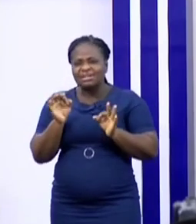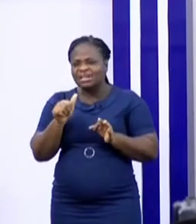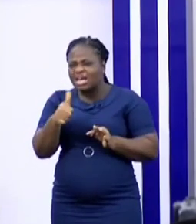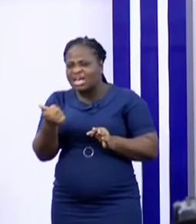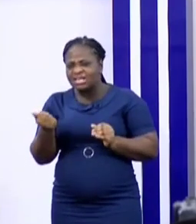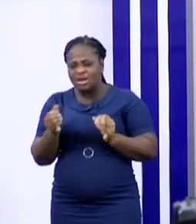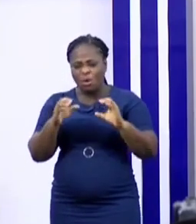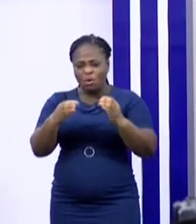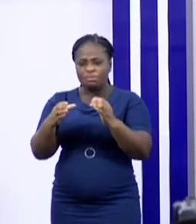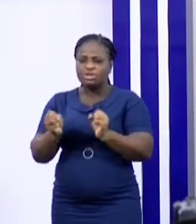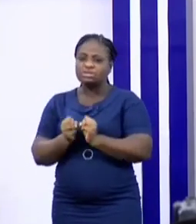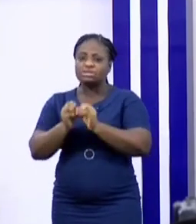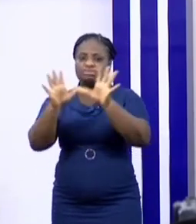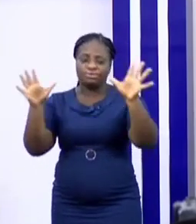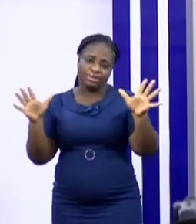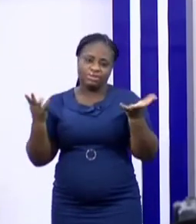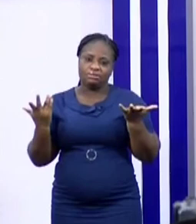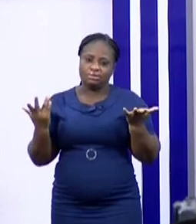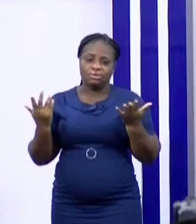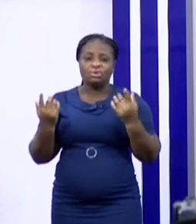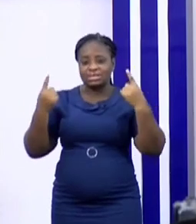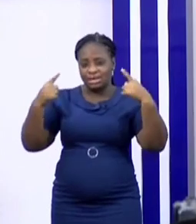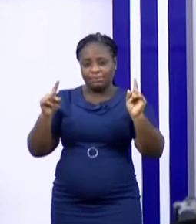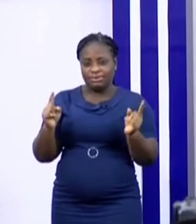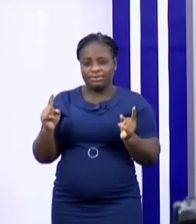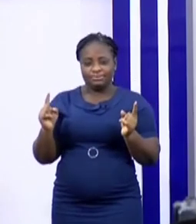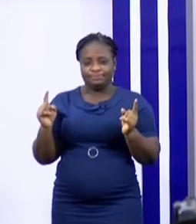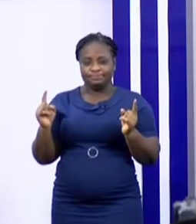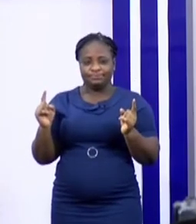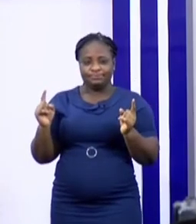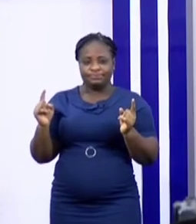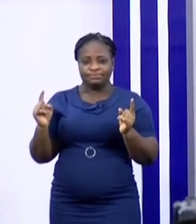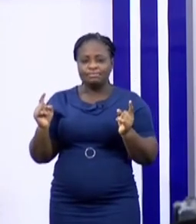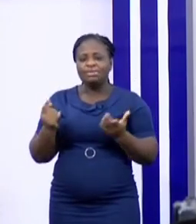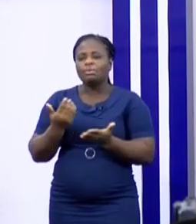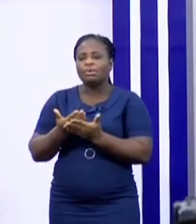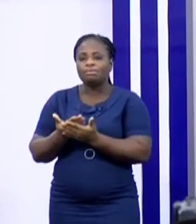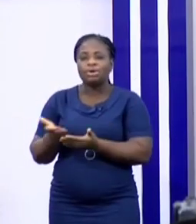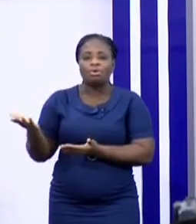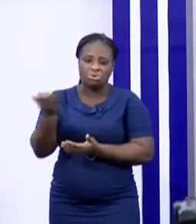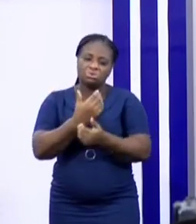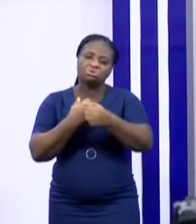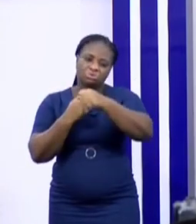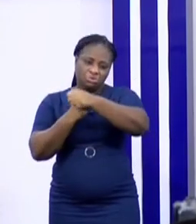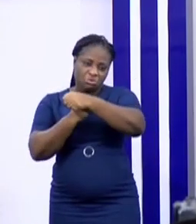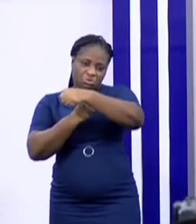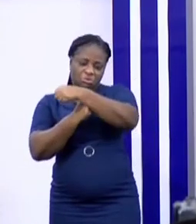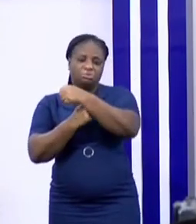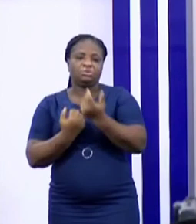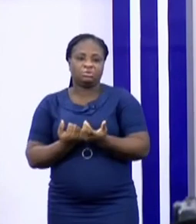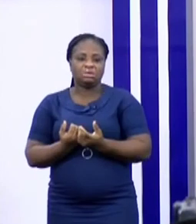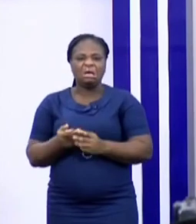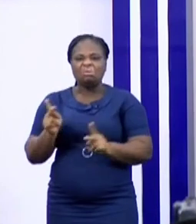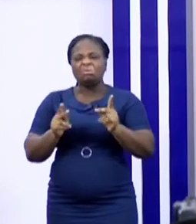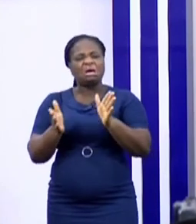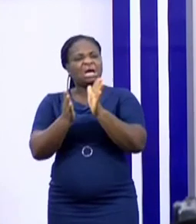spread, to give us a gauge as to what is really happening. We gauge and treat all to support and encourage them. People